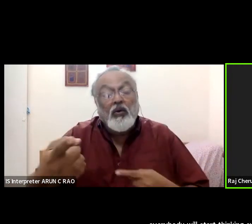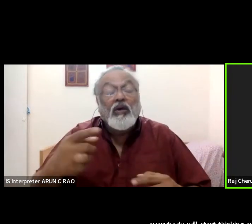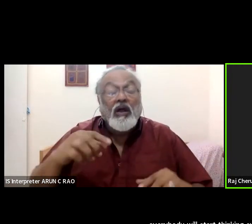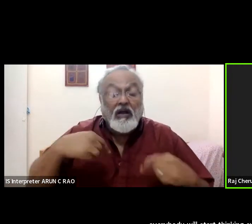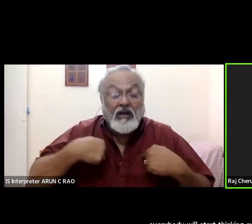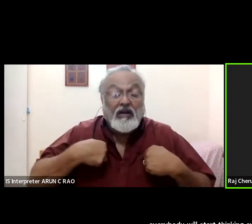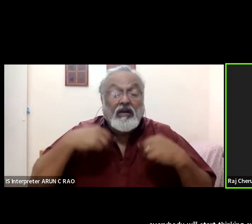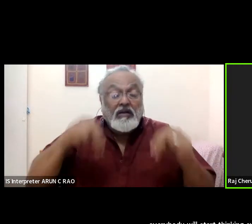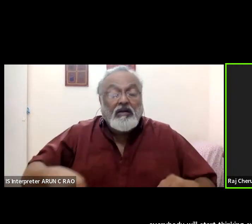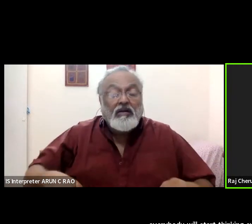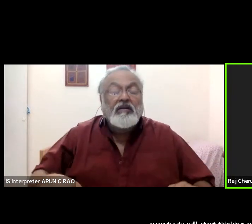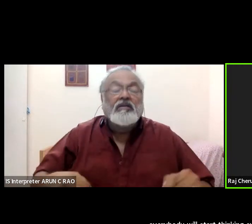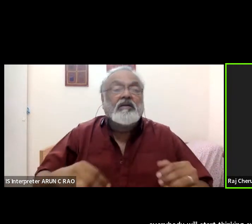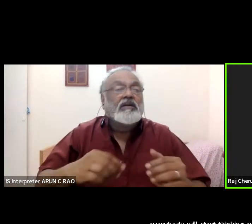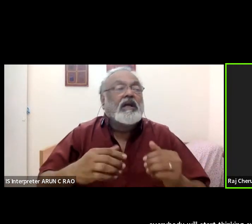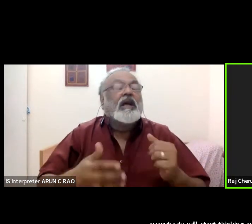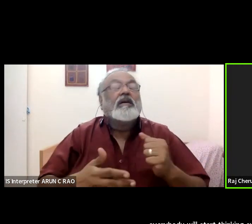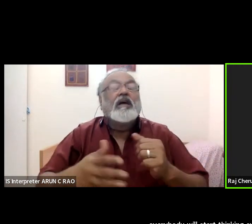of view. I'll stop here.